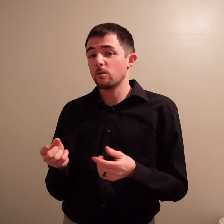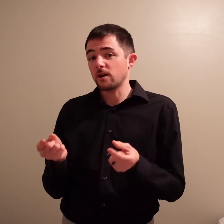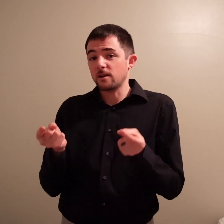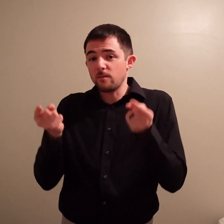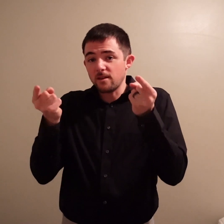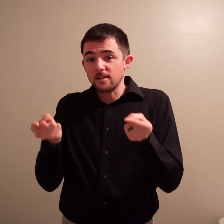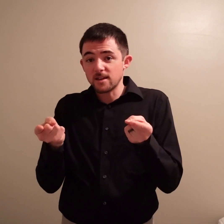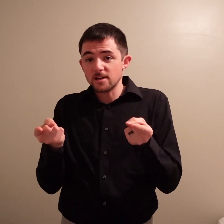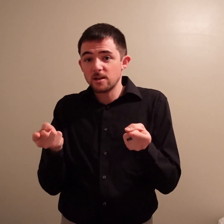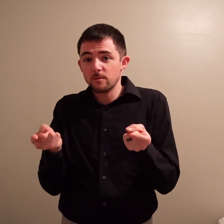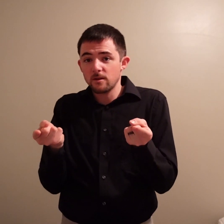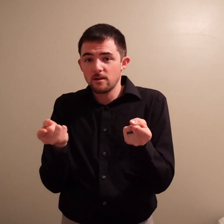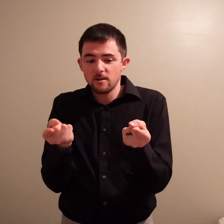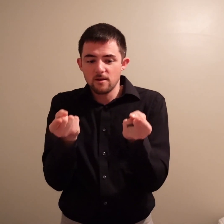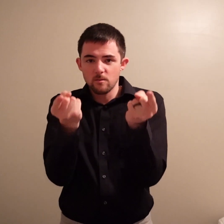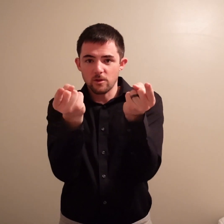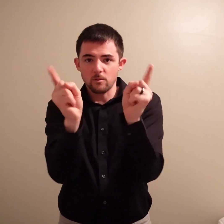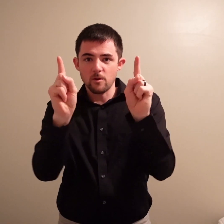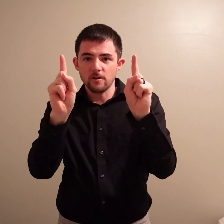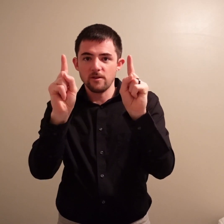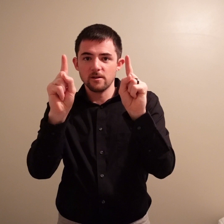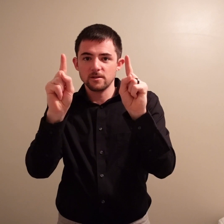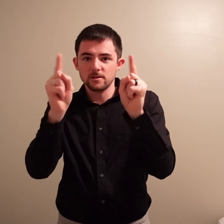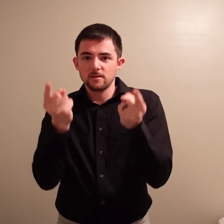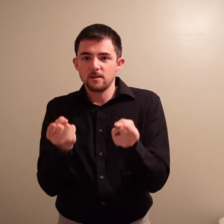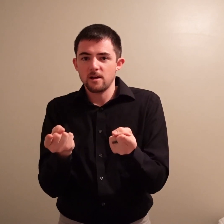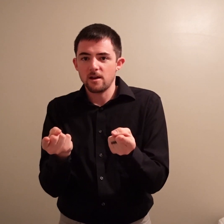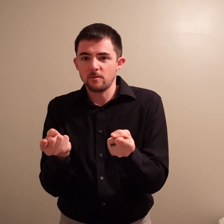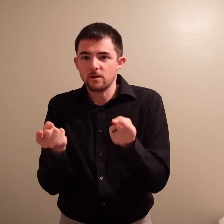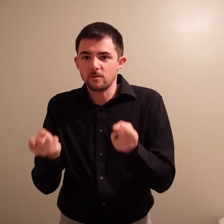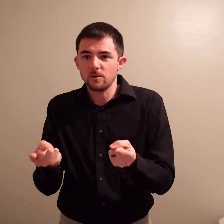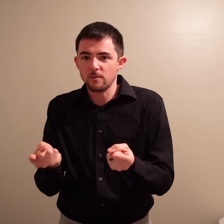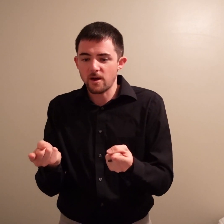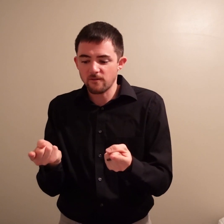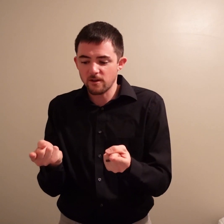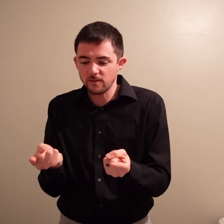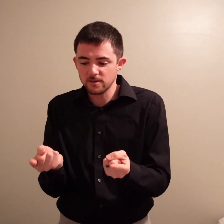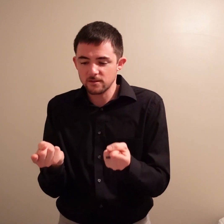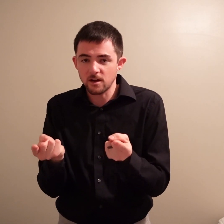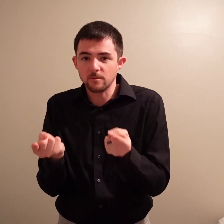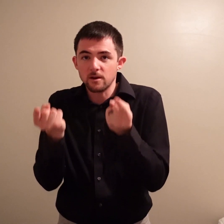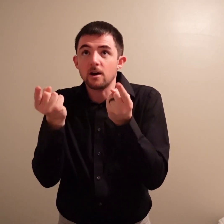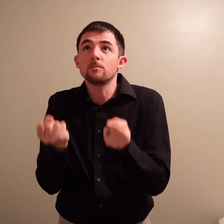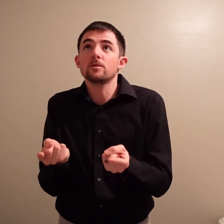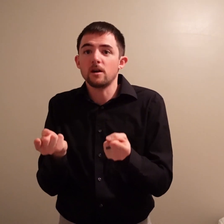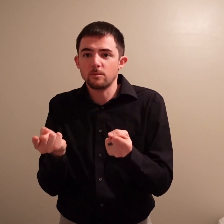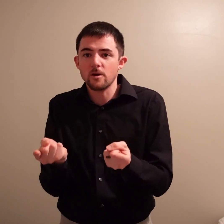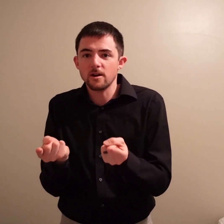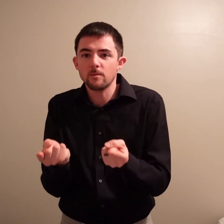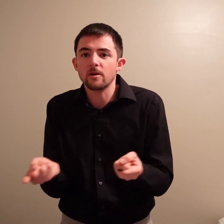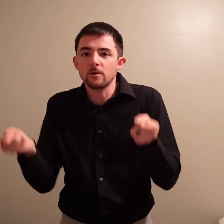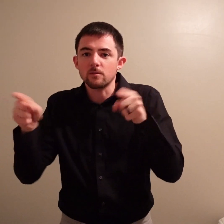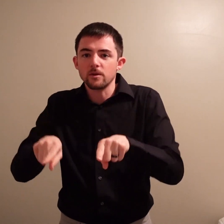going to make this handshake with your pointer fingers, and we're going to bring them out in front of us, pointing up, and we're going to bring